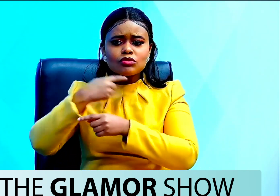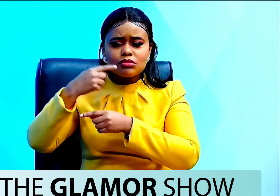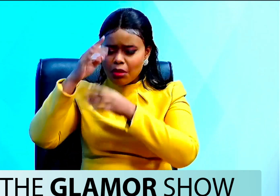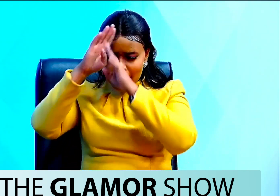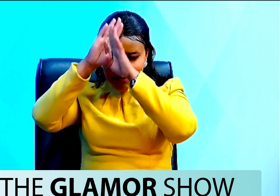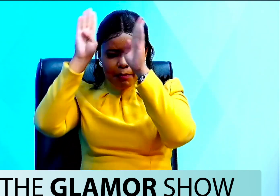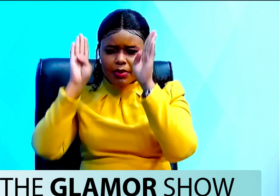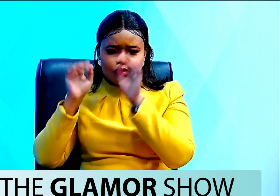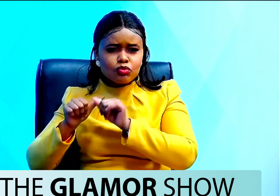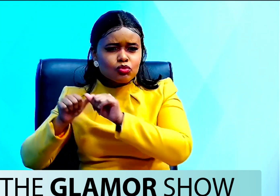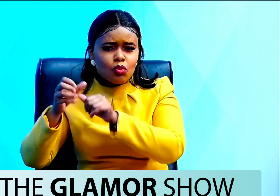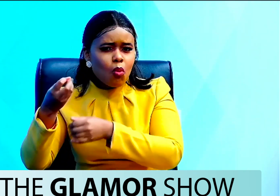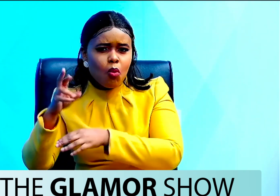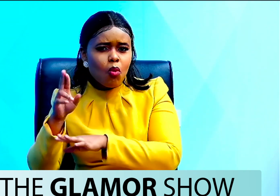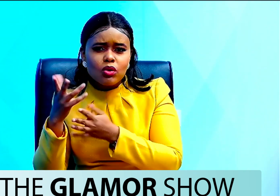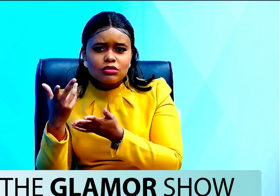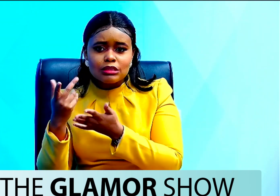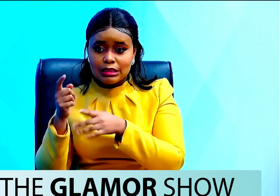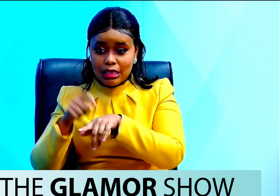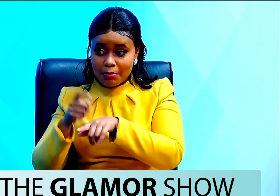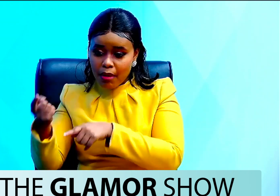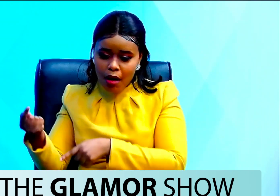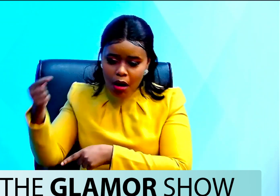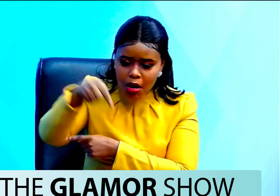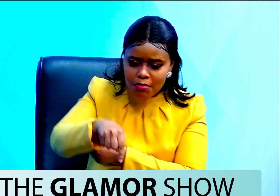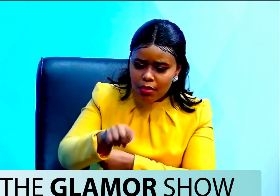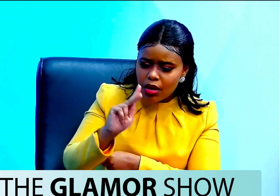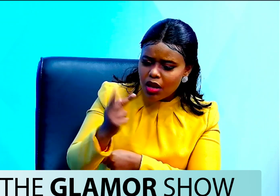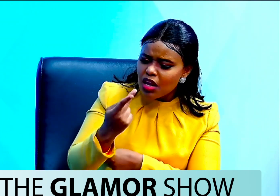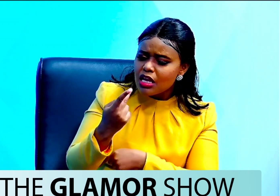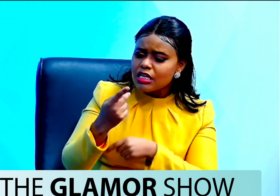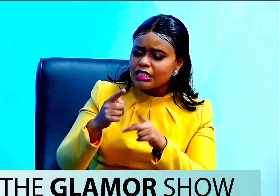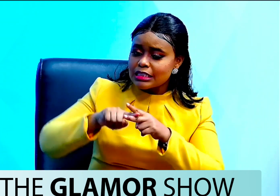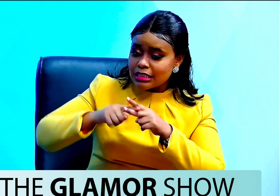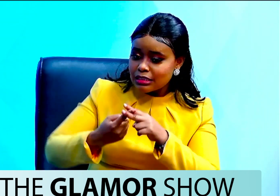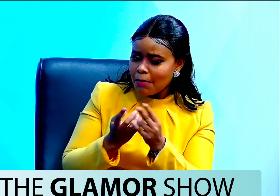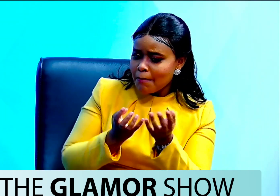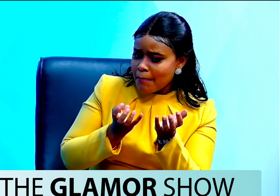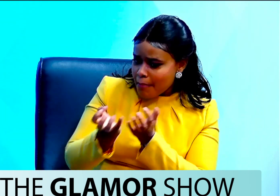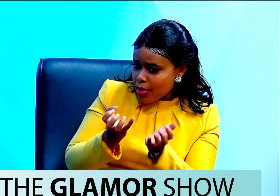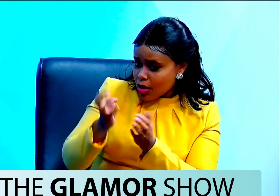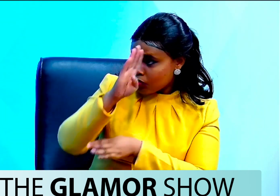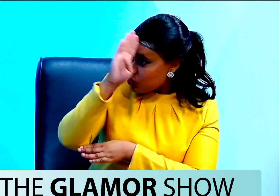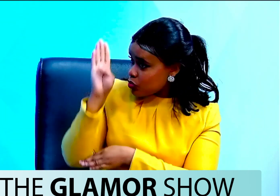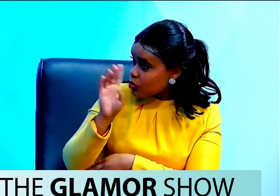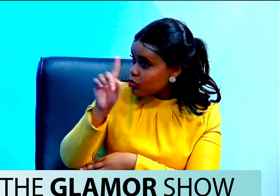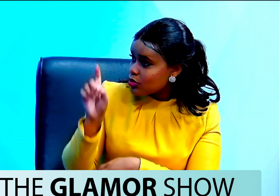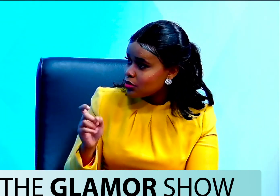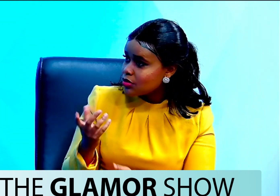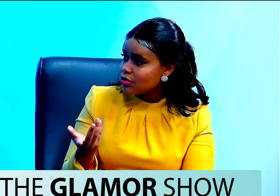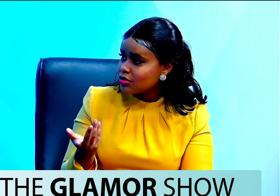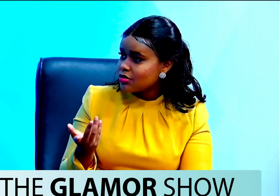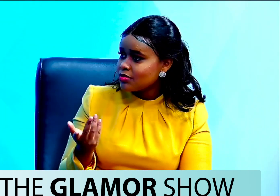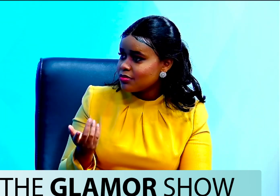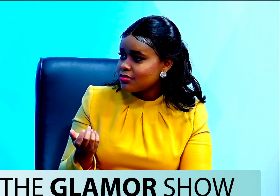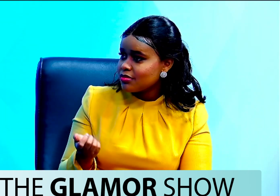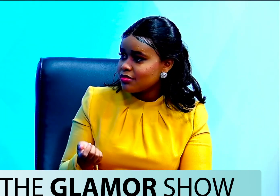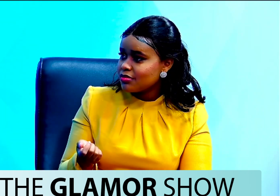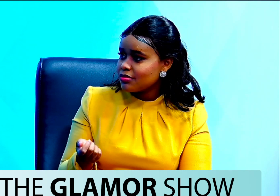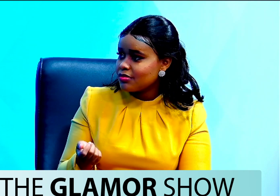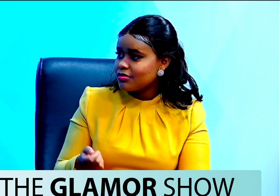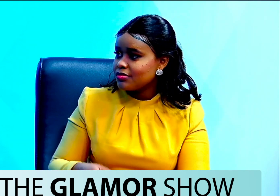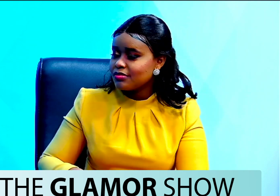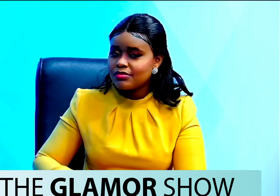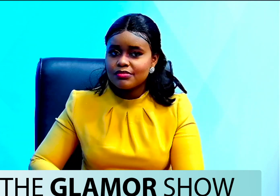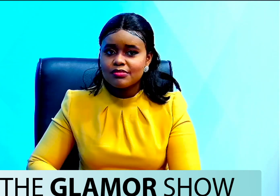up or started? Did you start the business in China and then decided to expand it to this field or to other industries like in